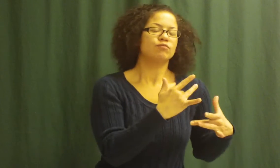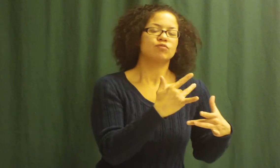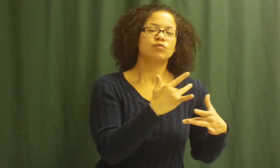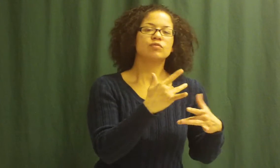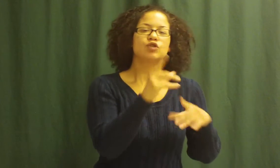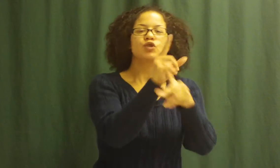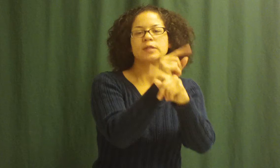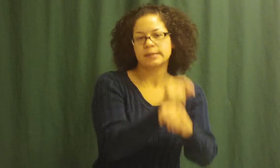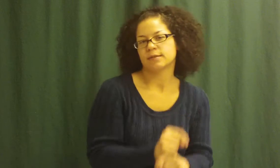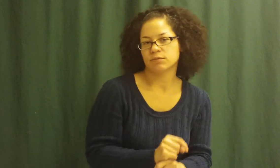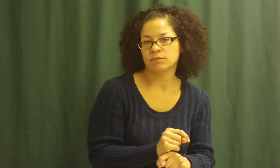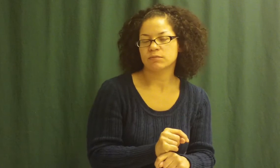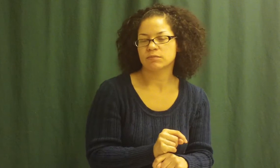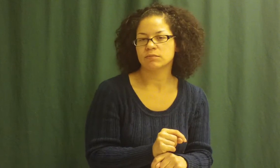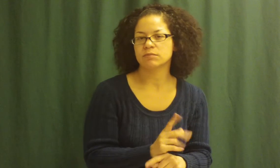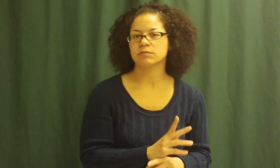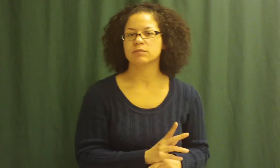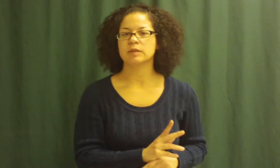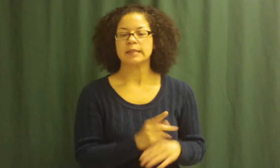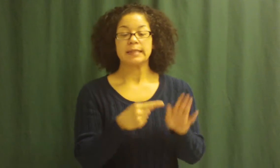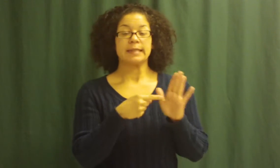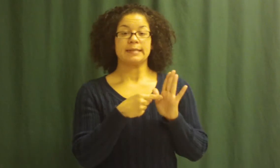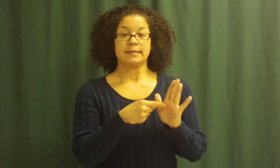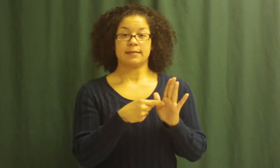For example, being part of a